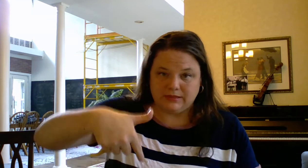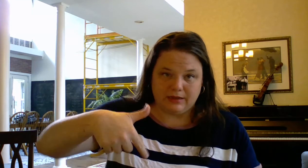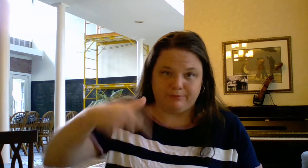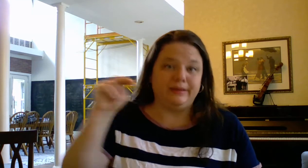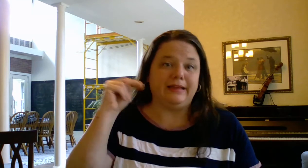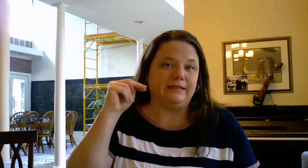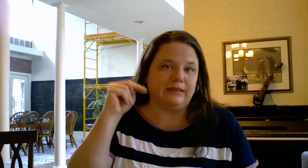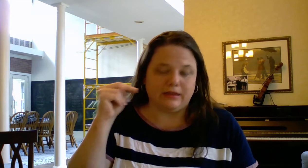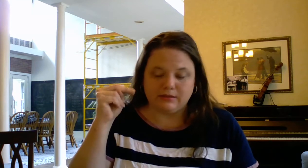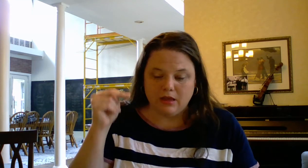Step niece, I guess.